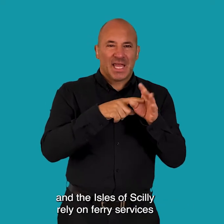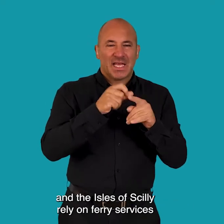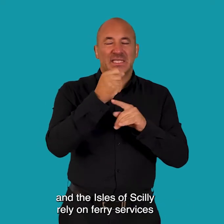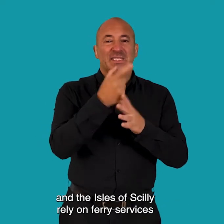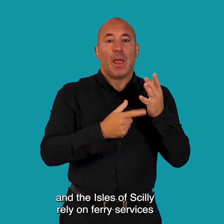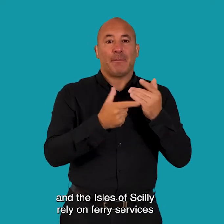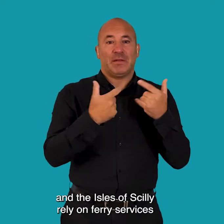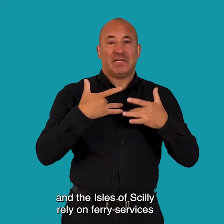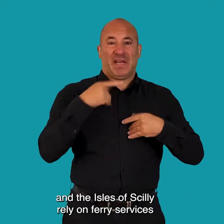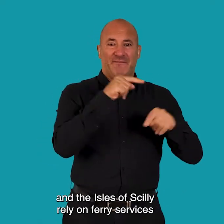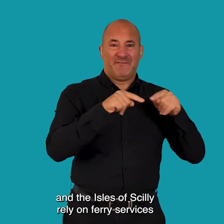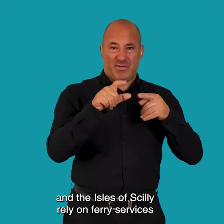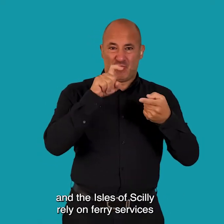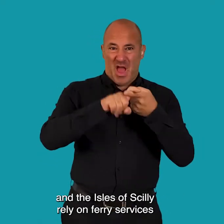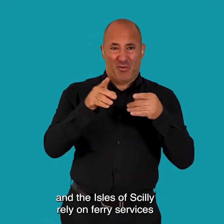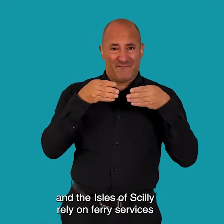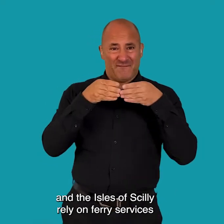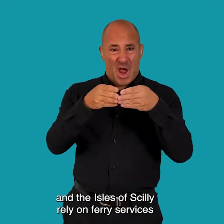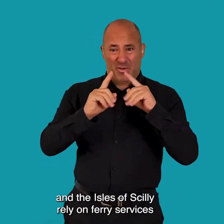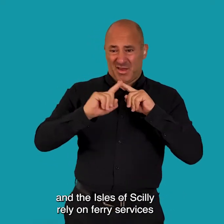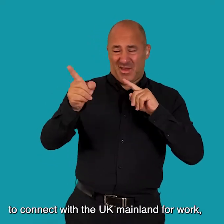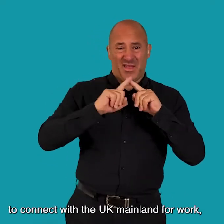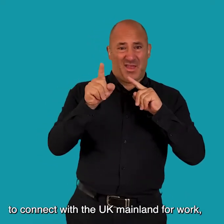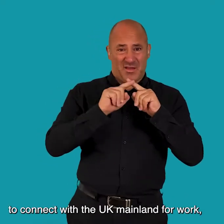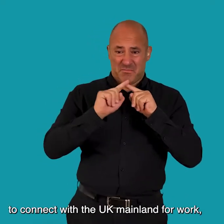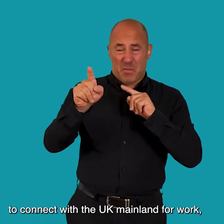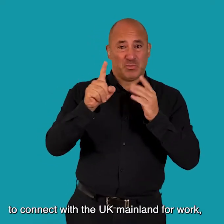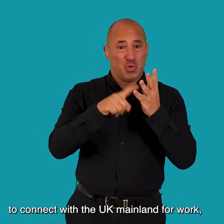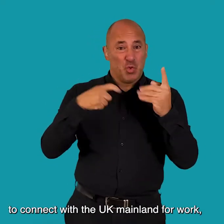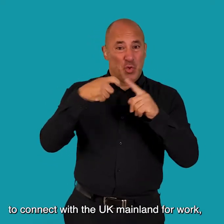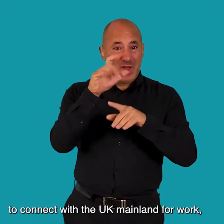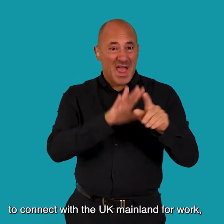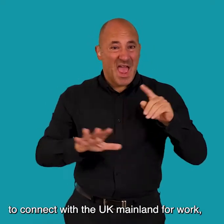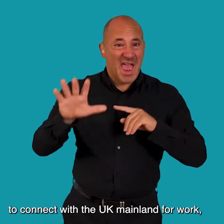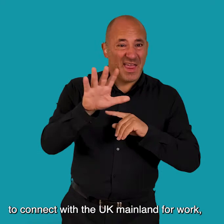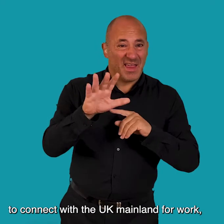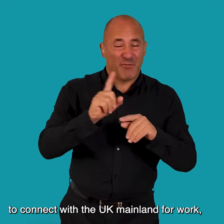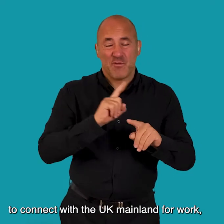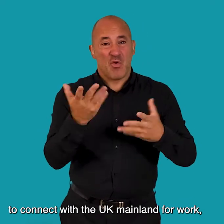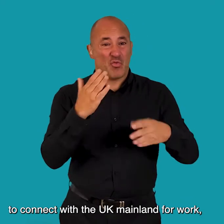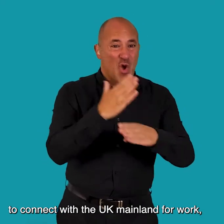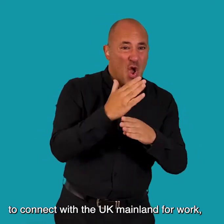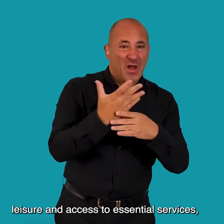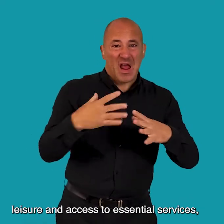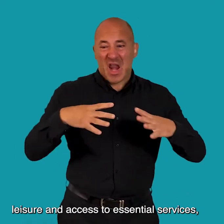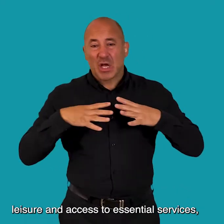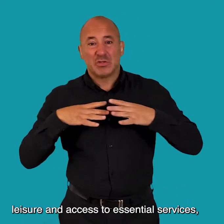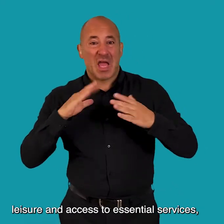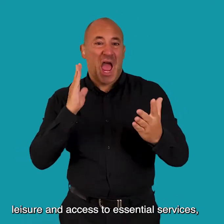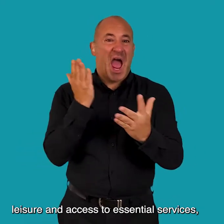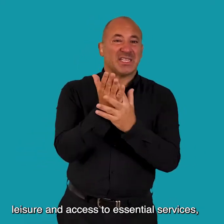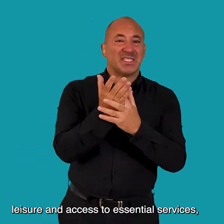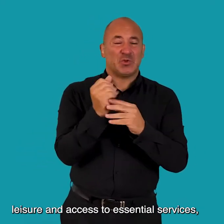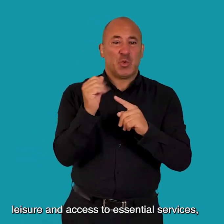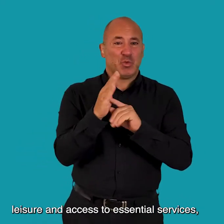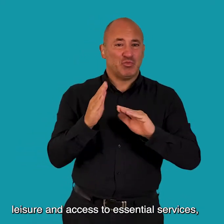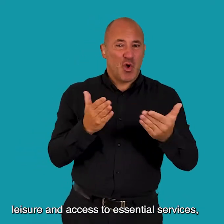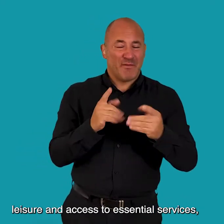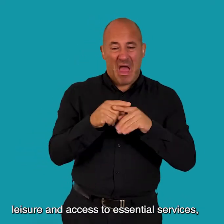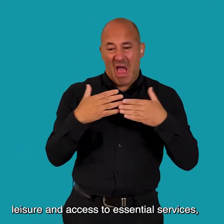of Scilly rely on ferry services to connect with the UK mainland for work, leisure and access to essential services